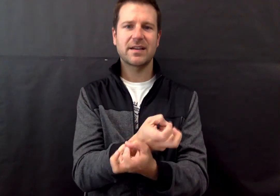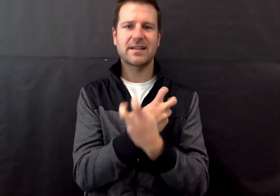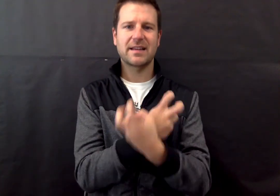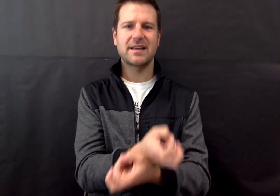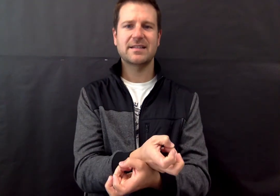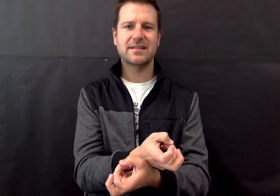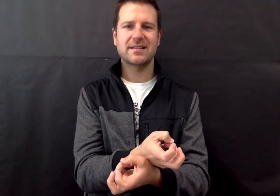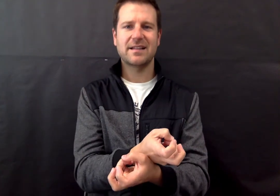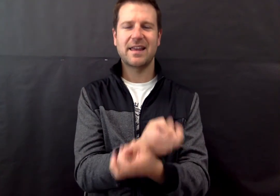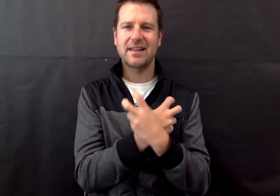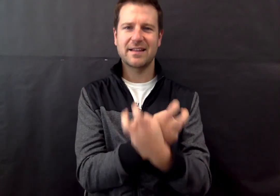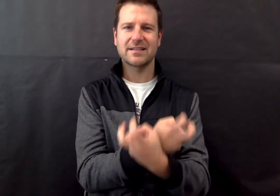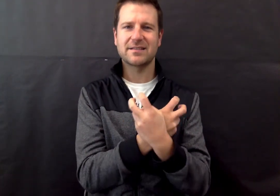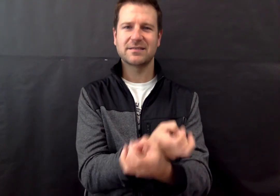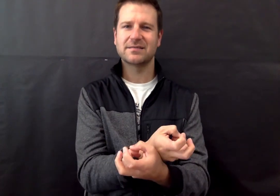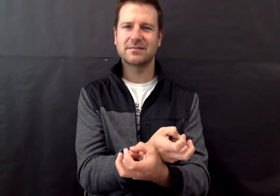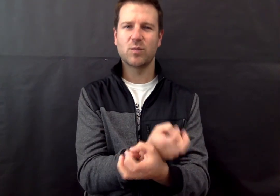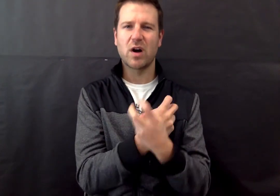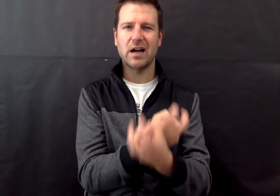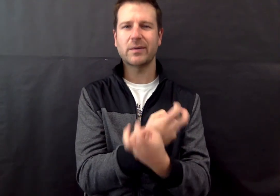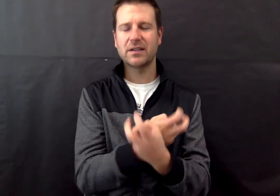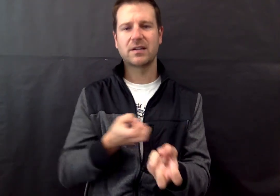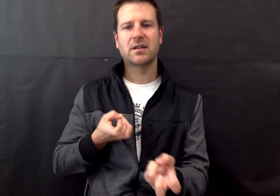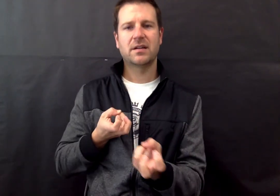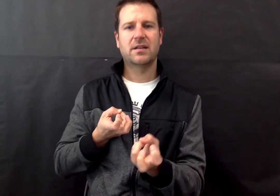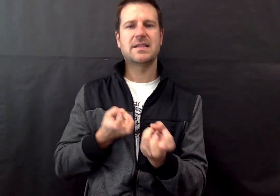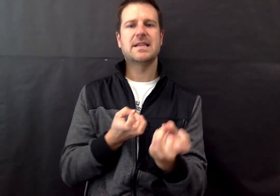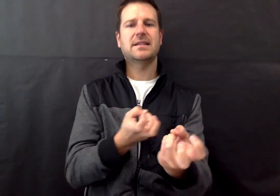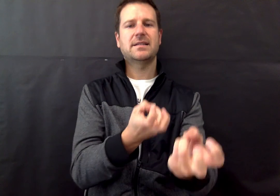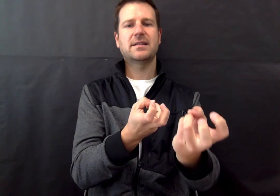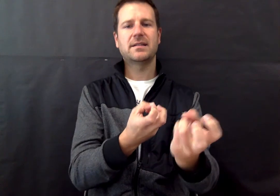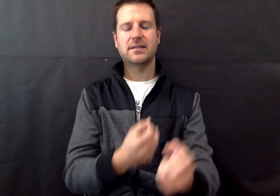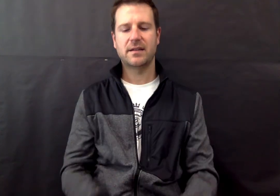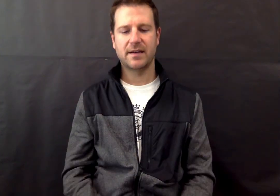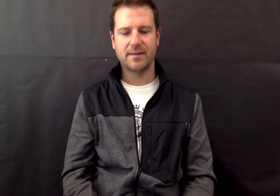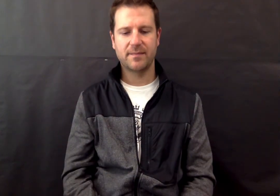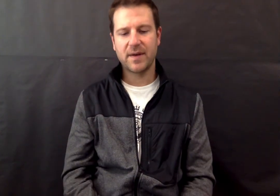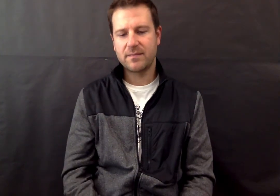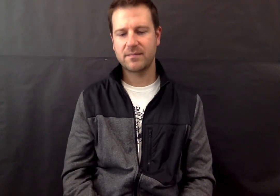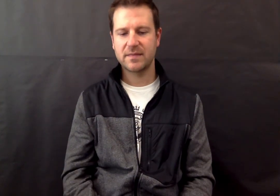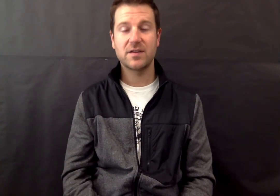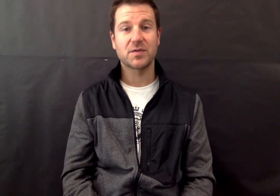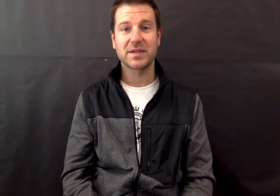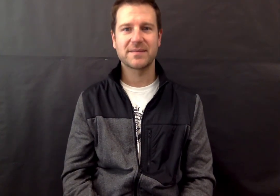like this. I think that's a little more awkward than this, but your choice.